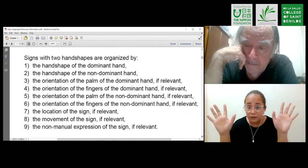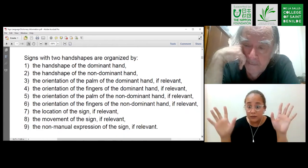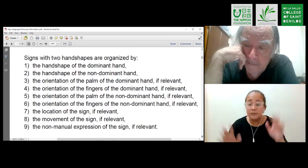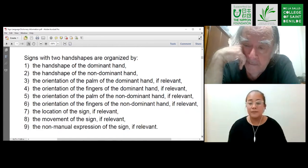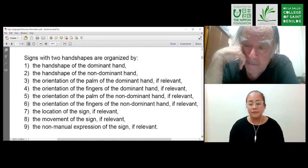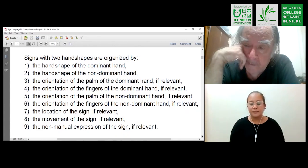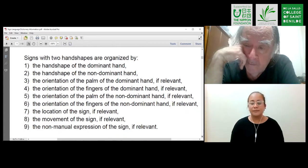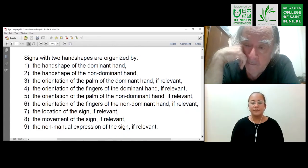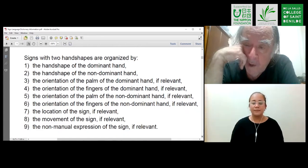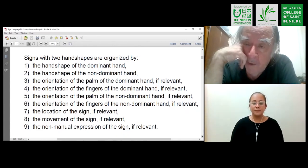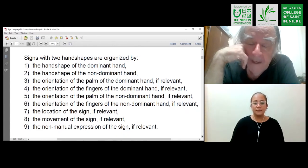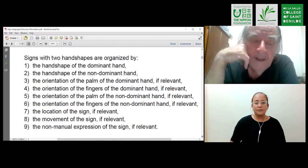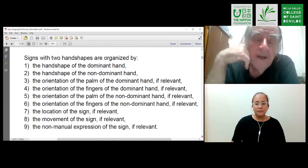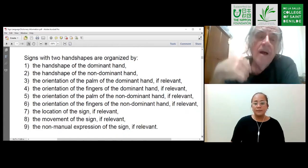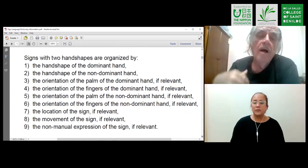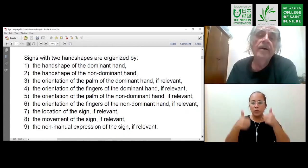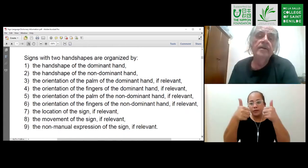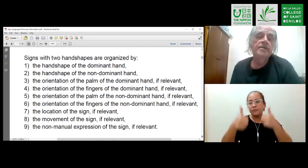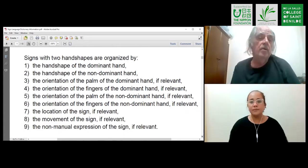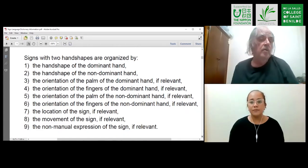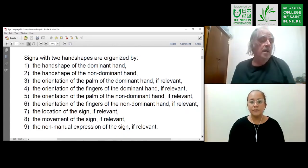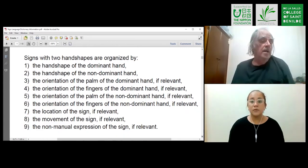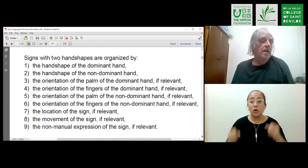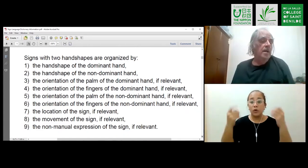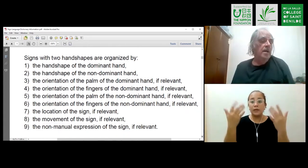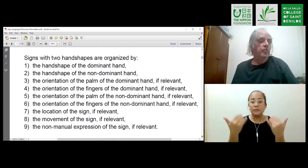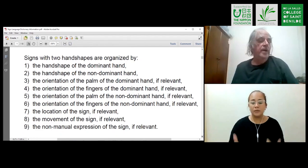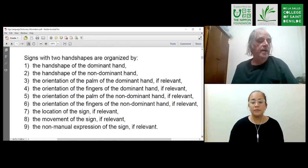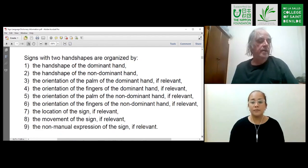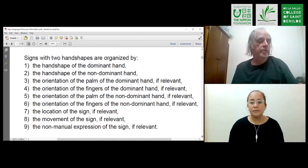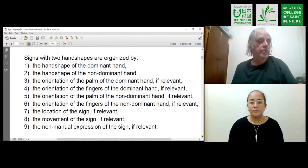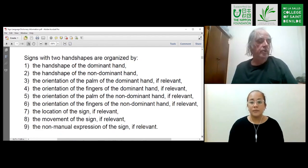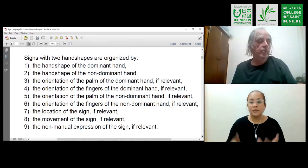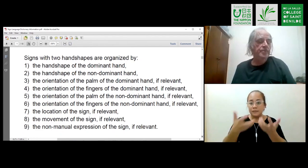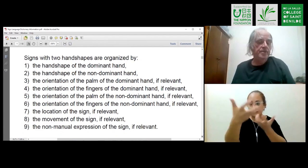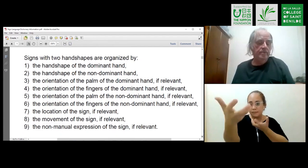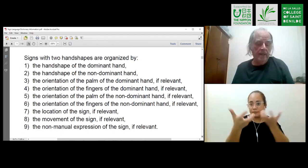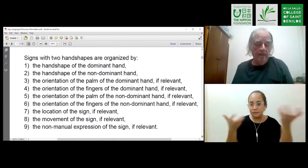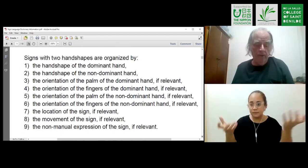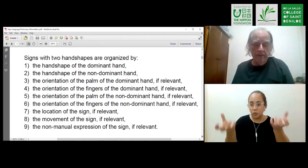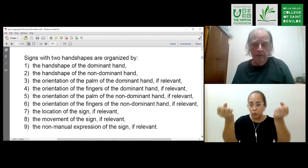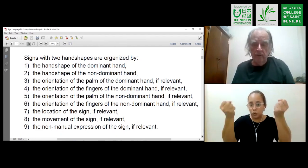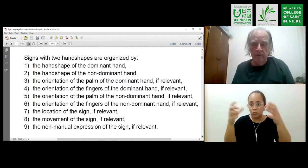Yes, sir. Okay. All right. So break into your groups and look at your